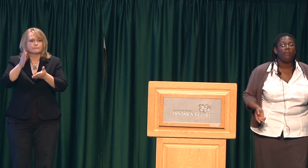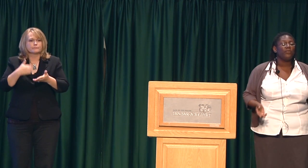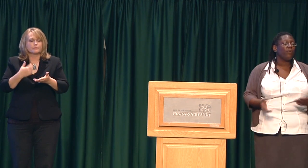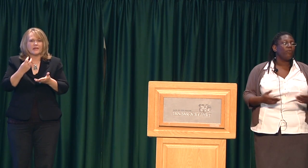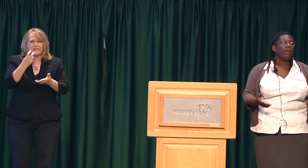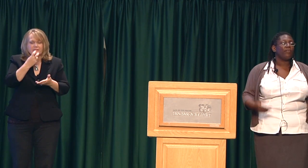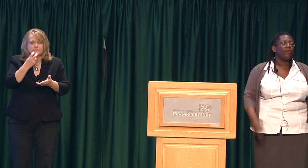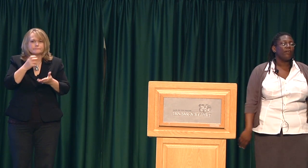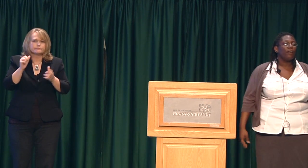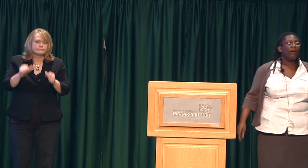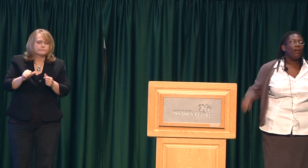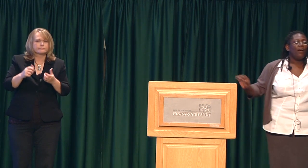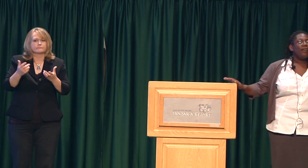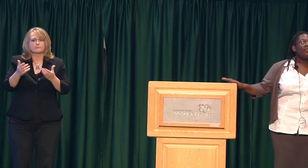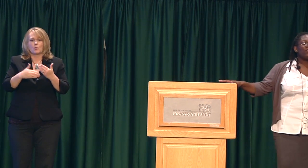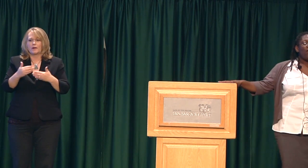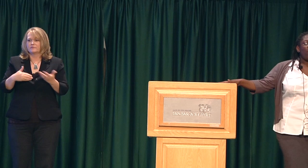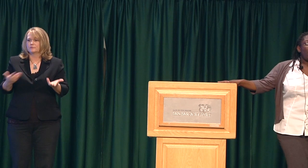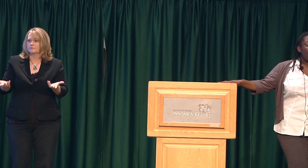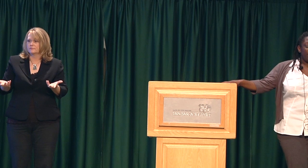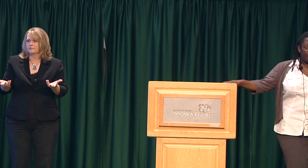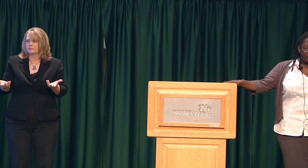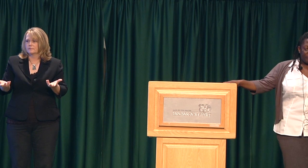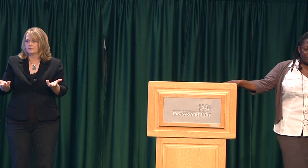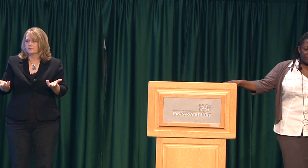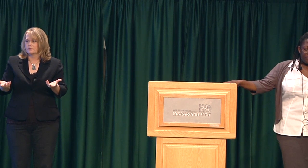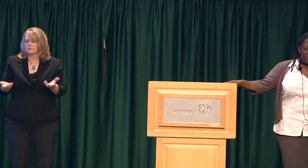the clips, or whatever. So